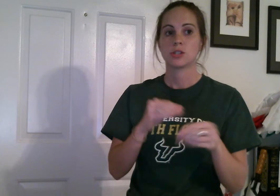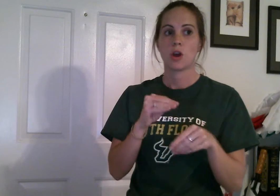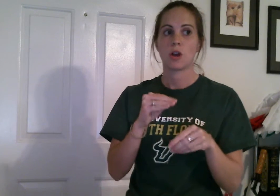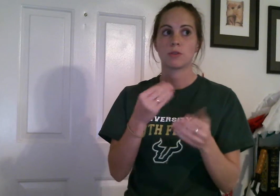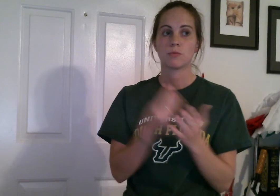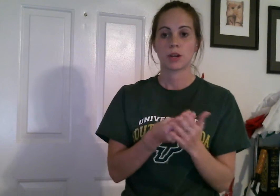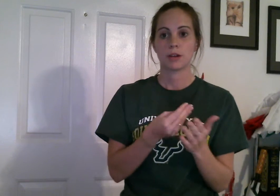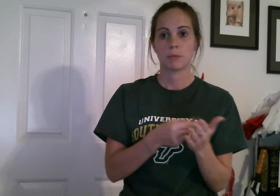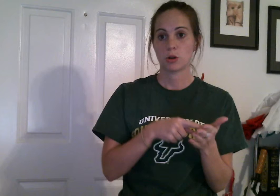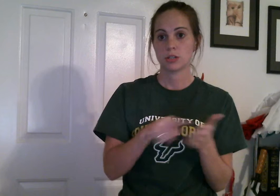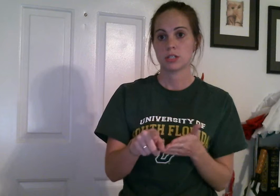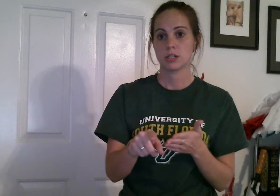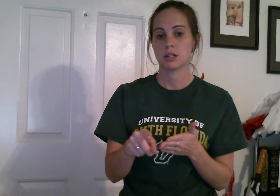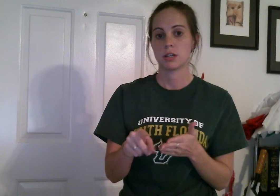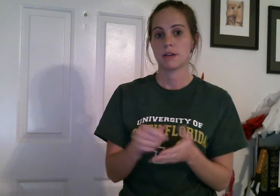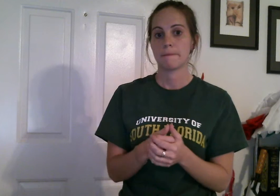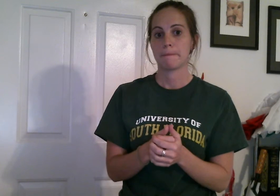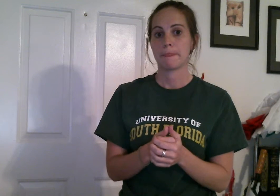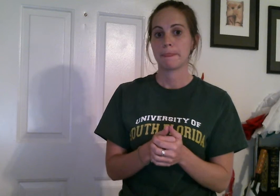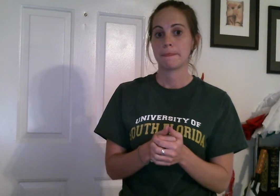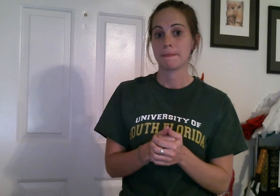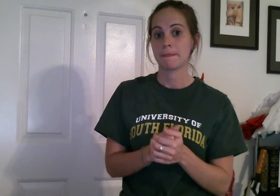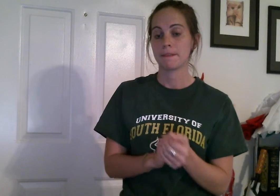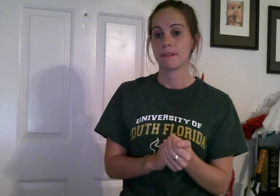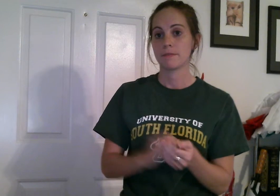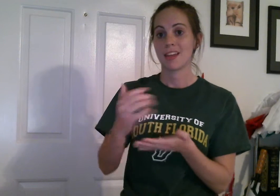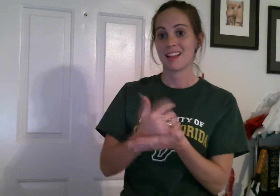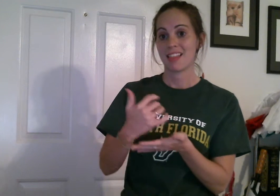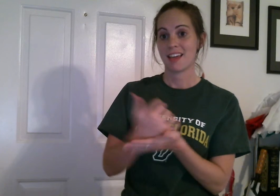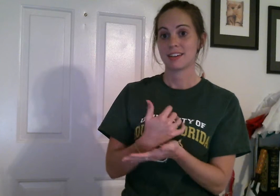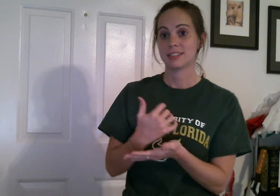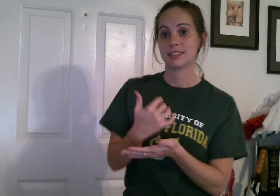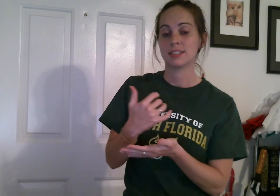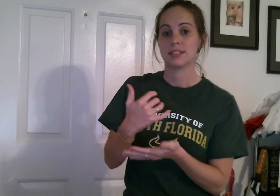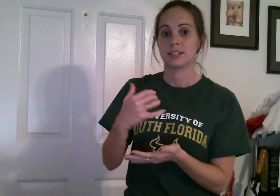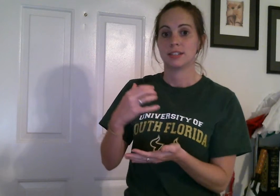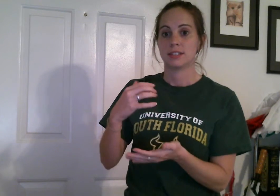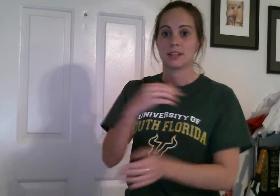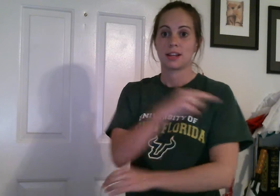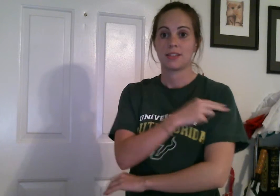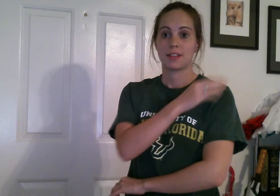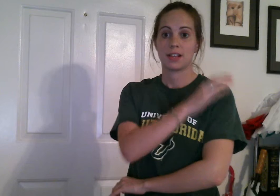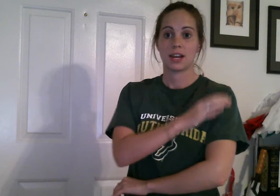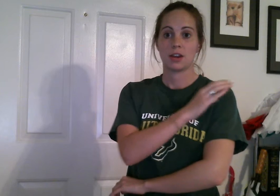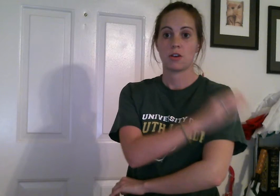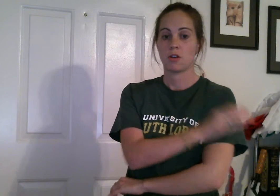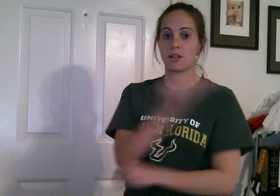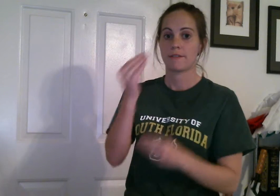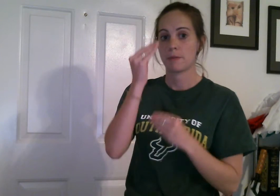other purpose of coding is to collect clinical information from various healthcare visits so that